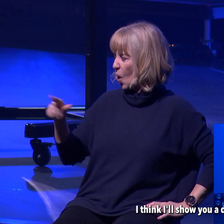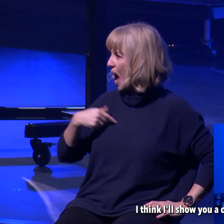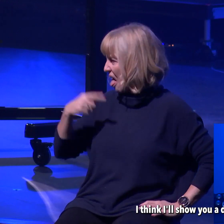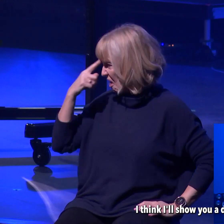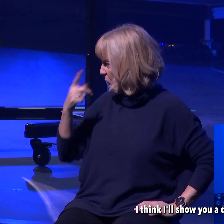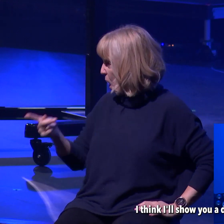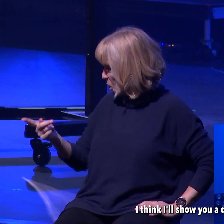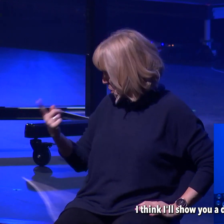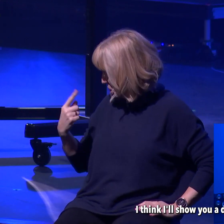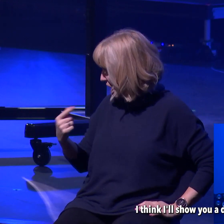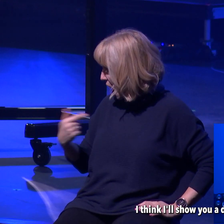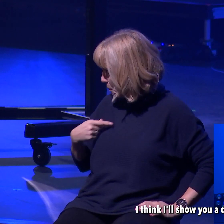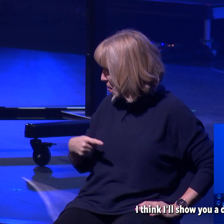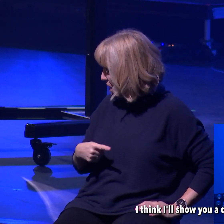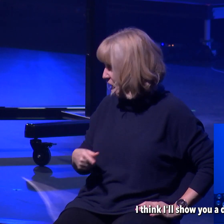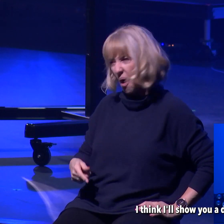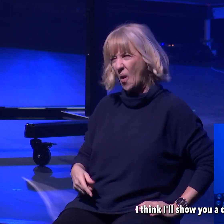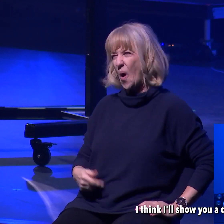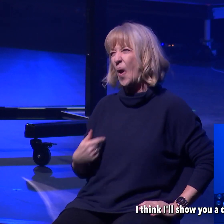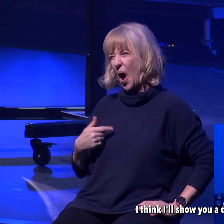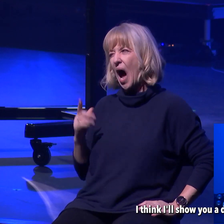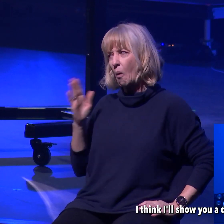think, I'll show you a detour.